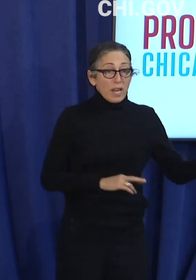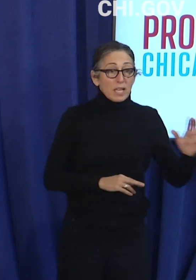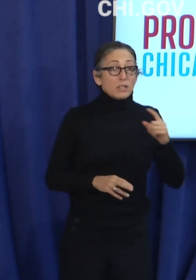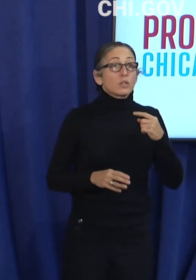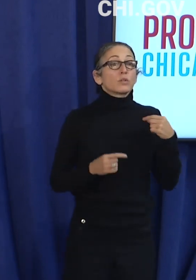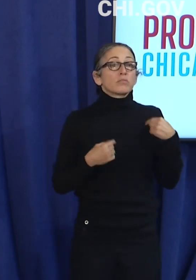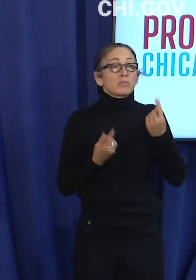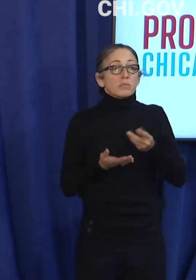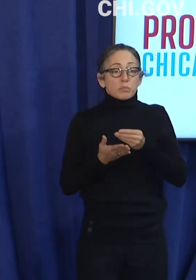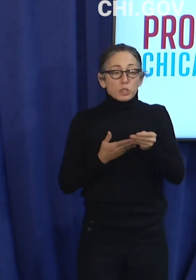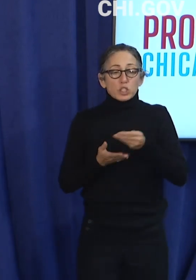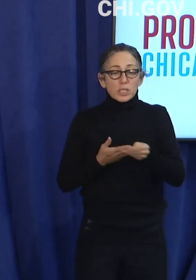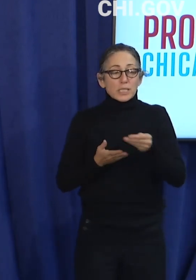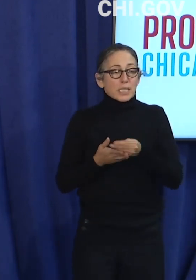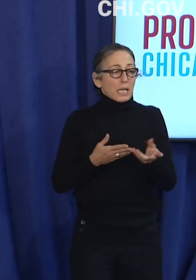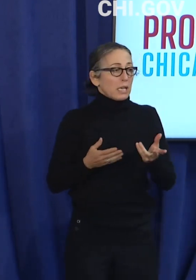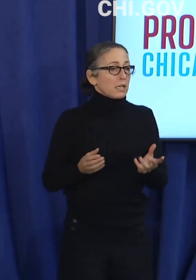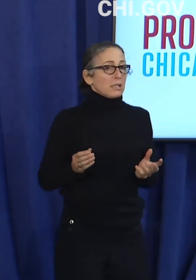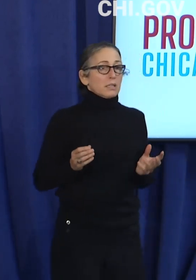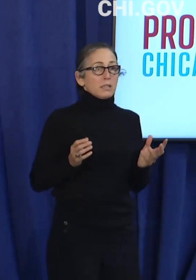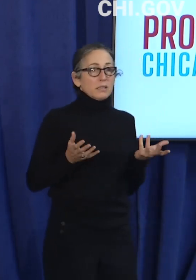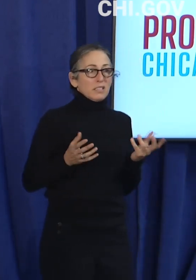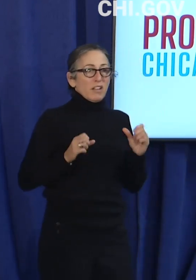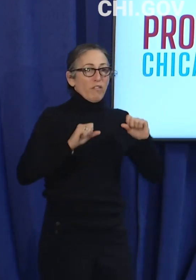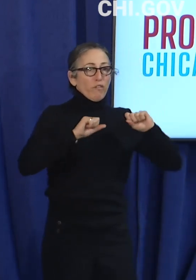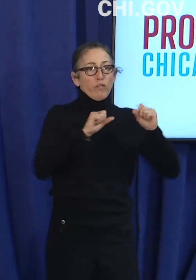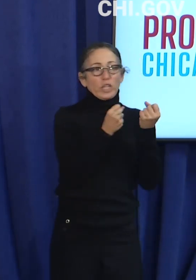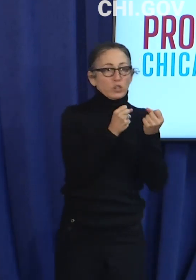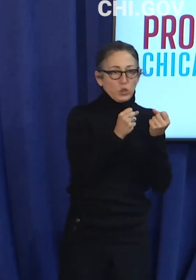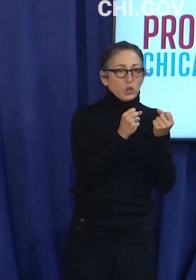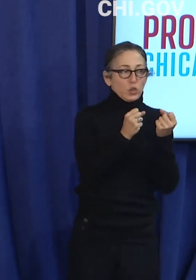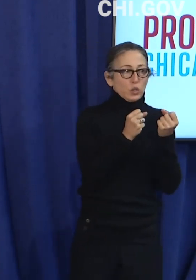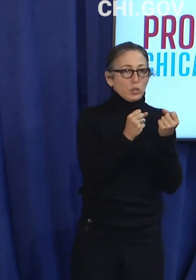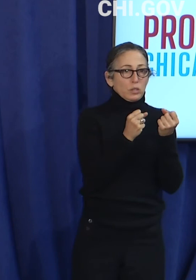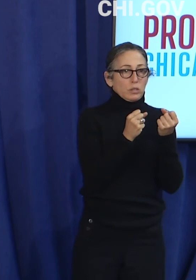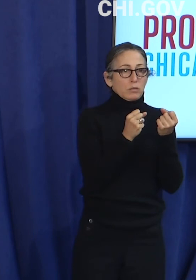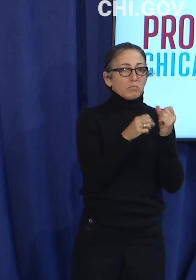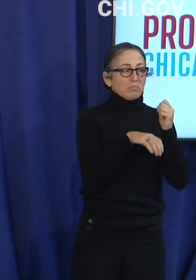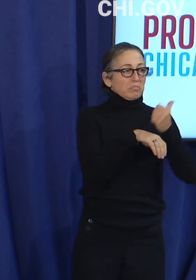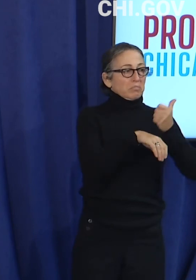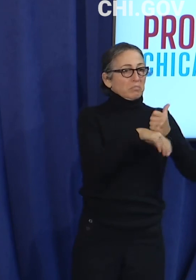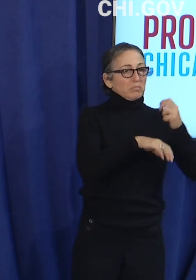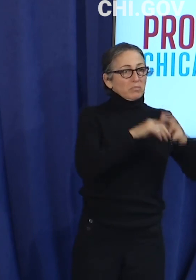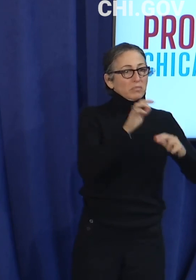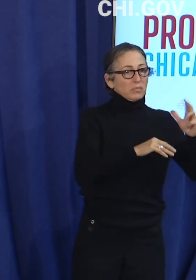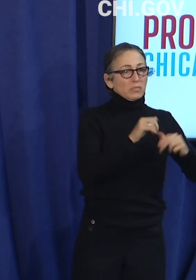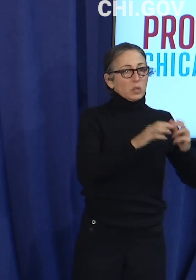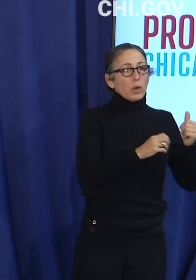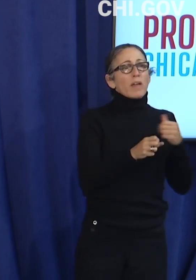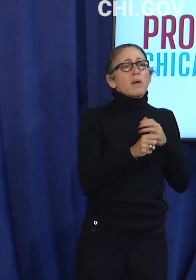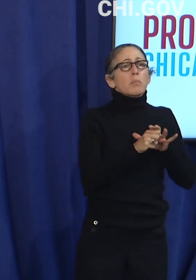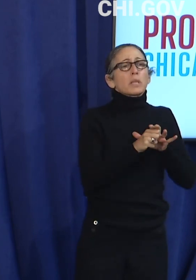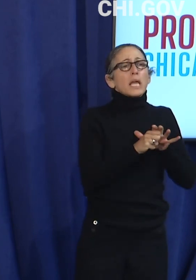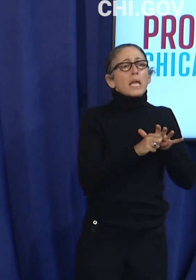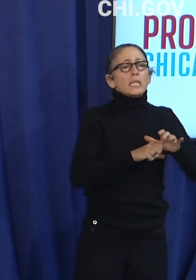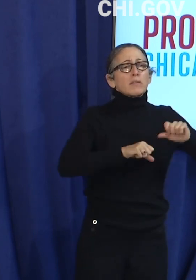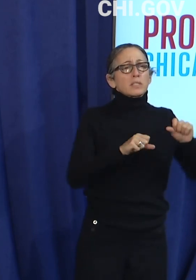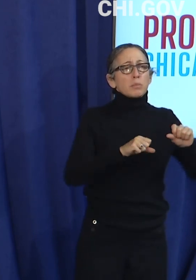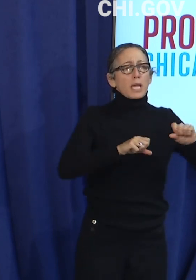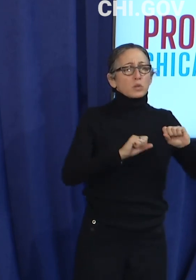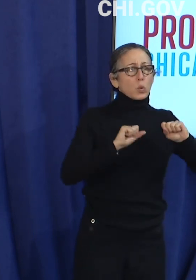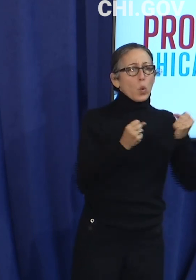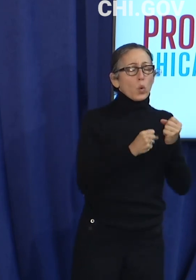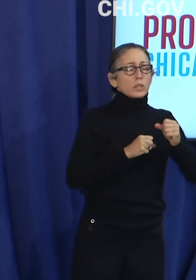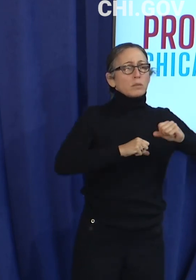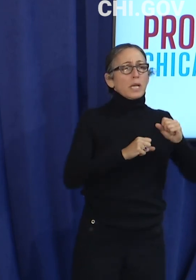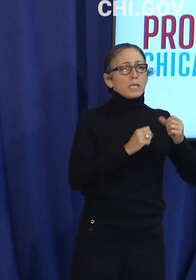purchasing these additional freezer capacity. We have plenty of capacity here for what we would expect to